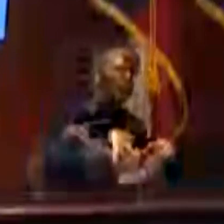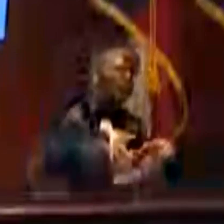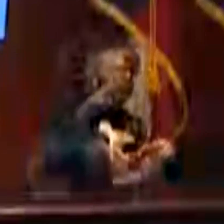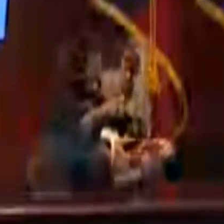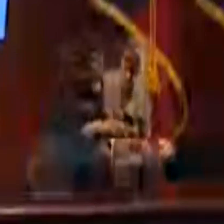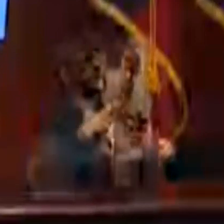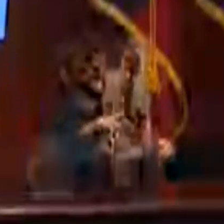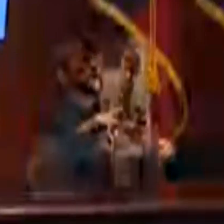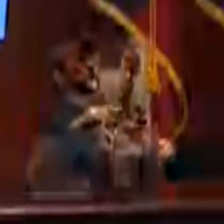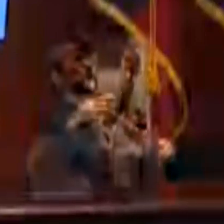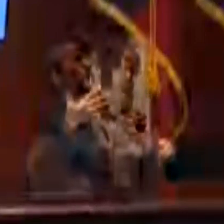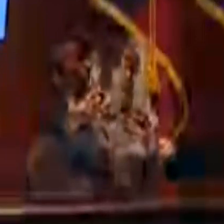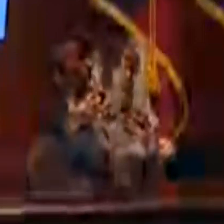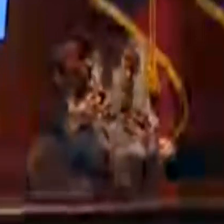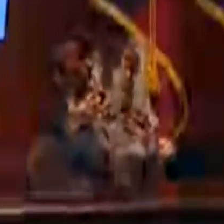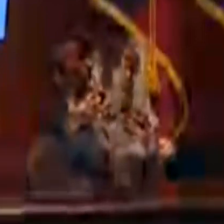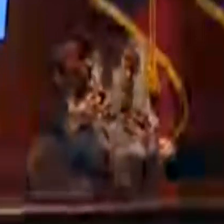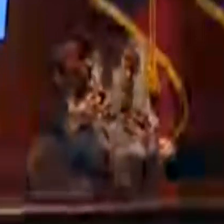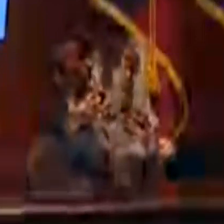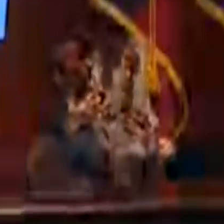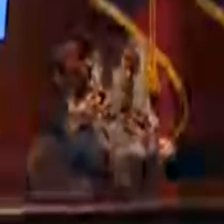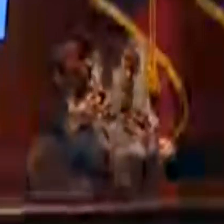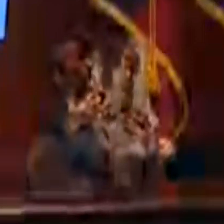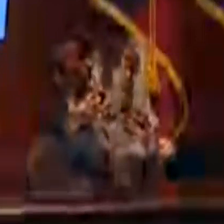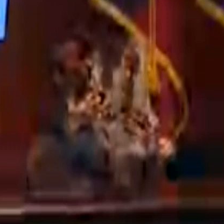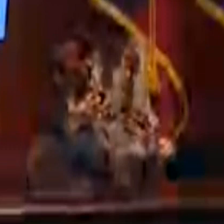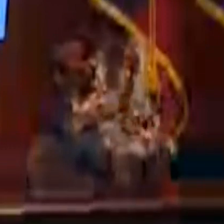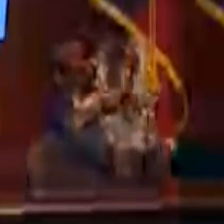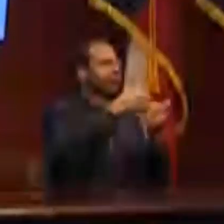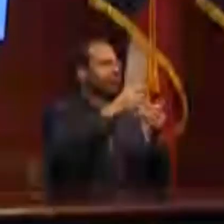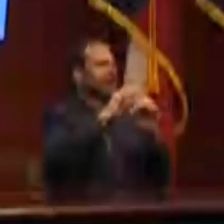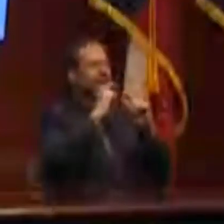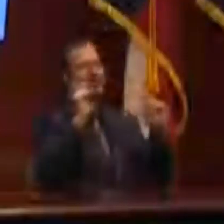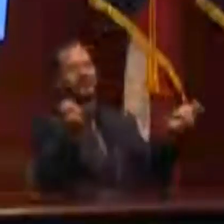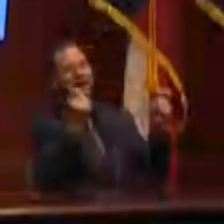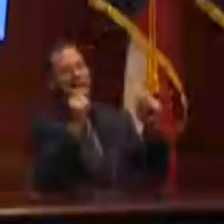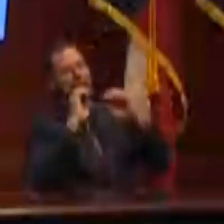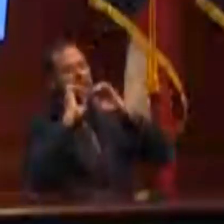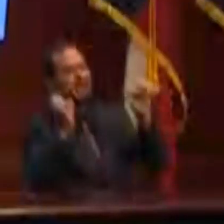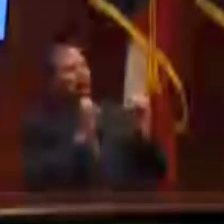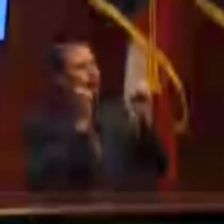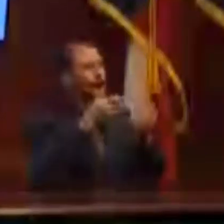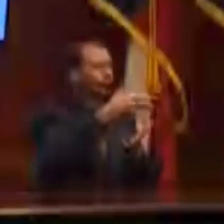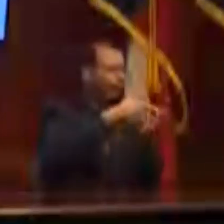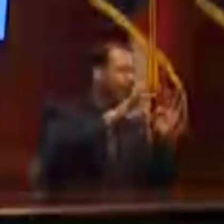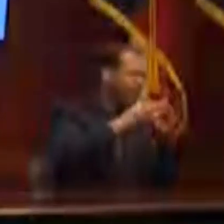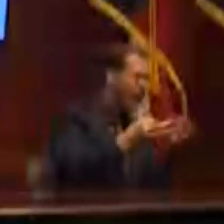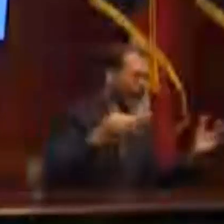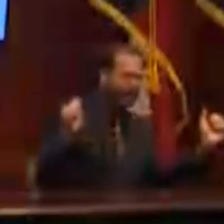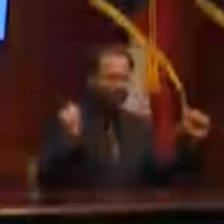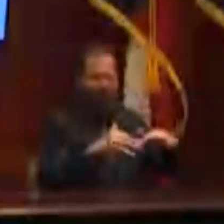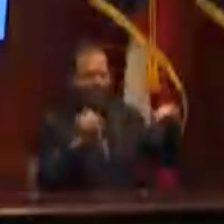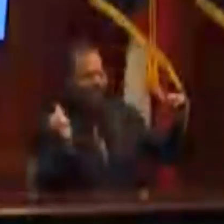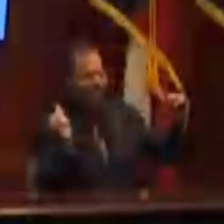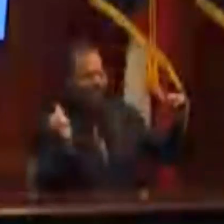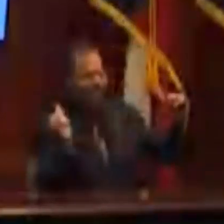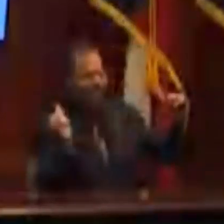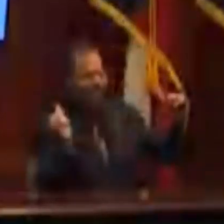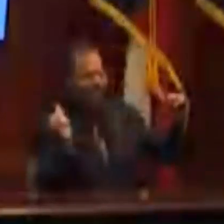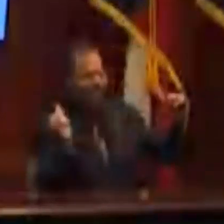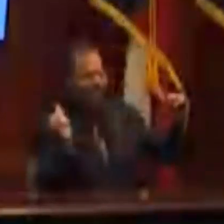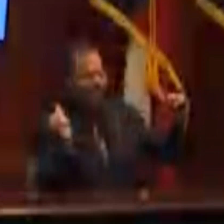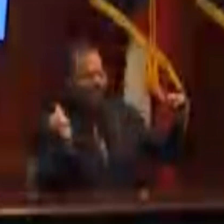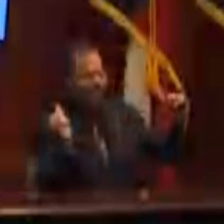I also would want to go and be with her. Just know that clearly looking at the trend line